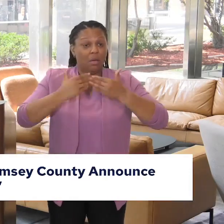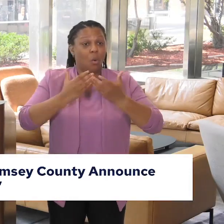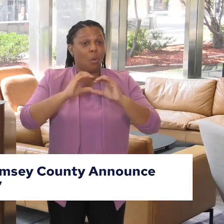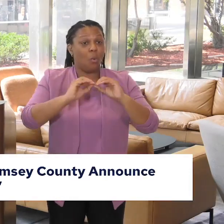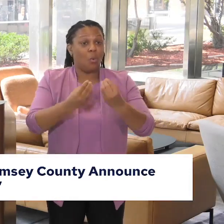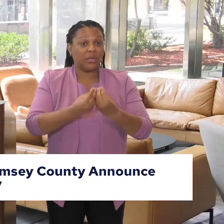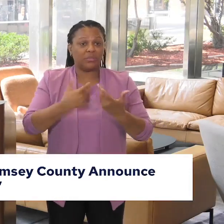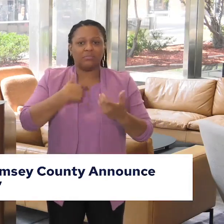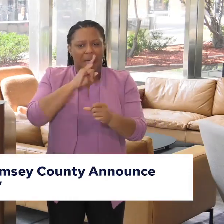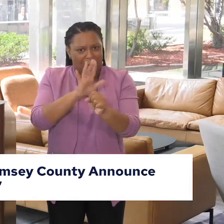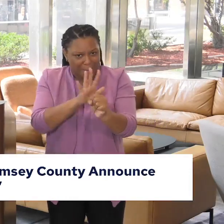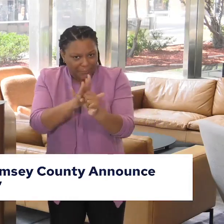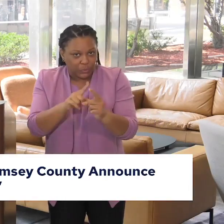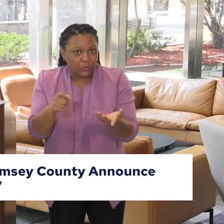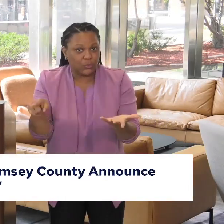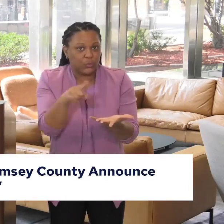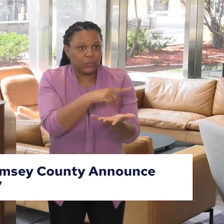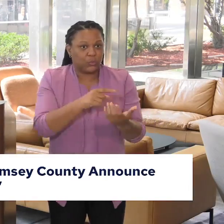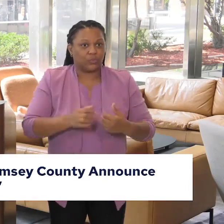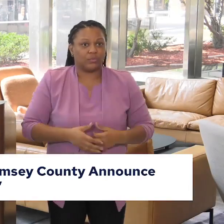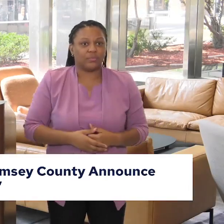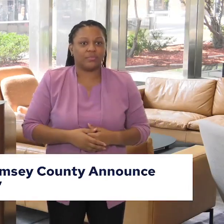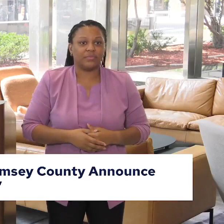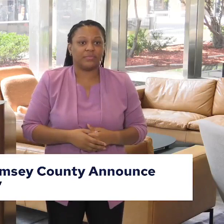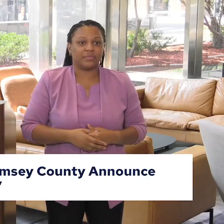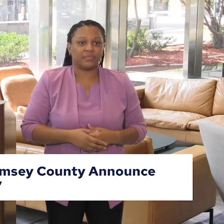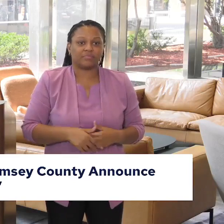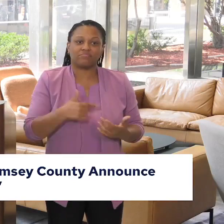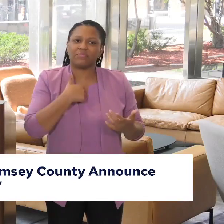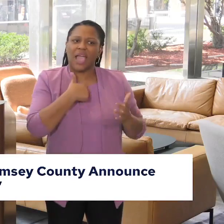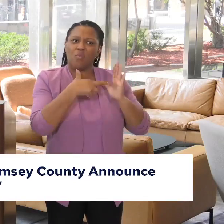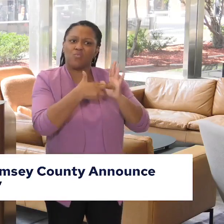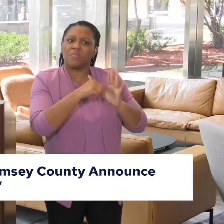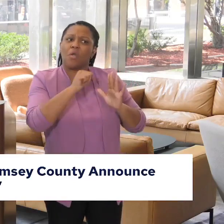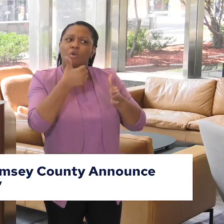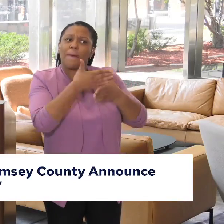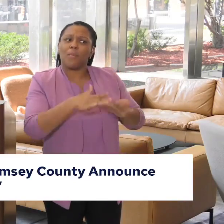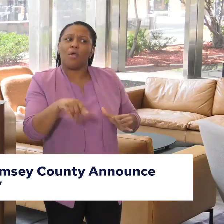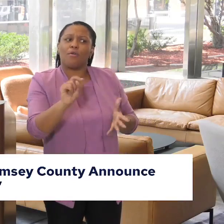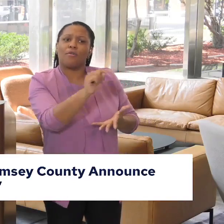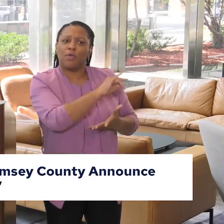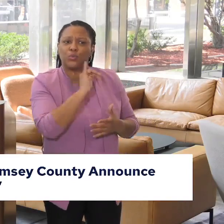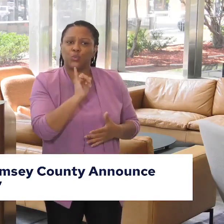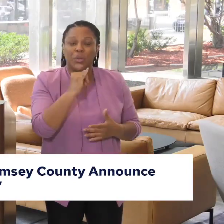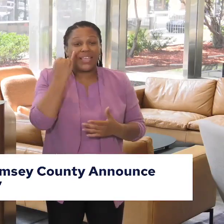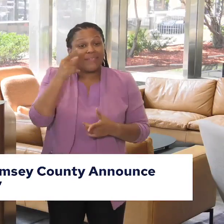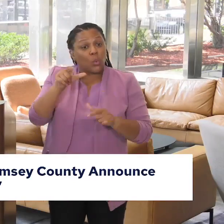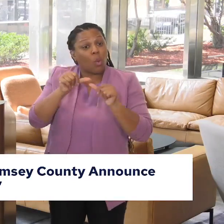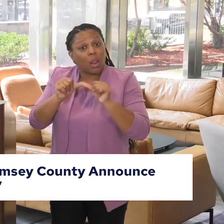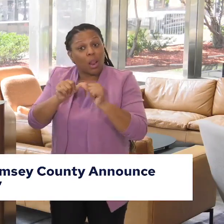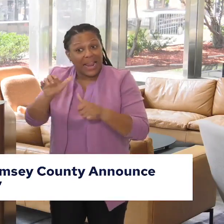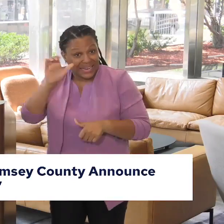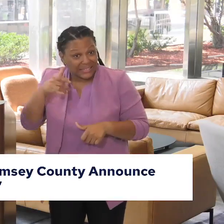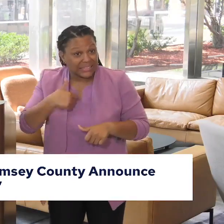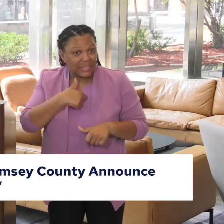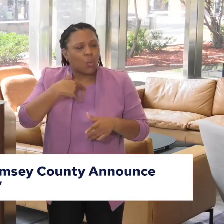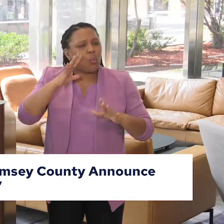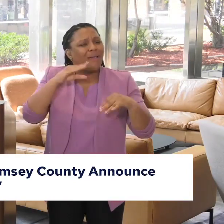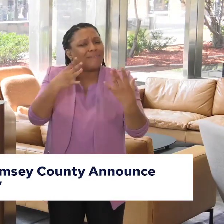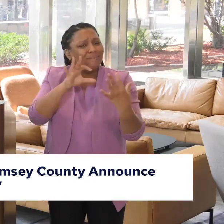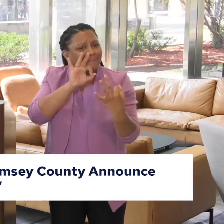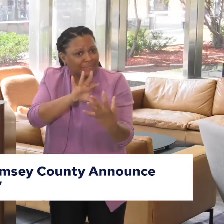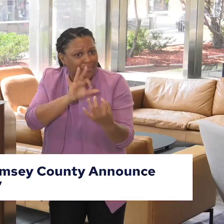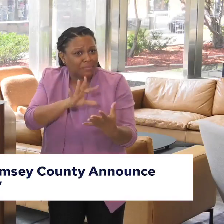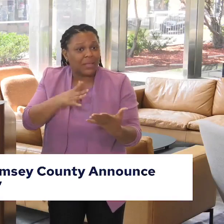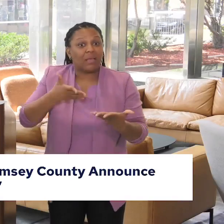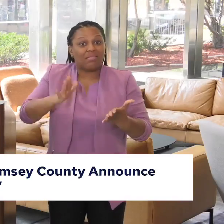on behalf of our partners. Please, if you continue to listen, we will give you feedback so that we can create